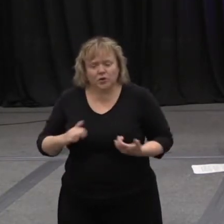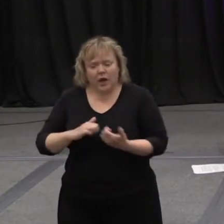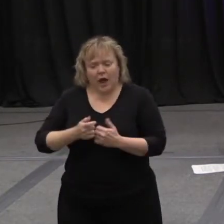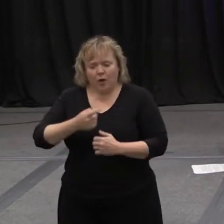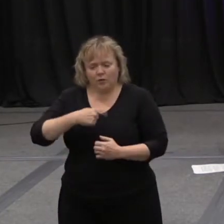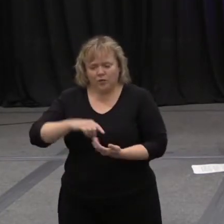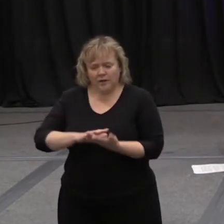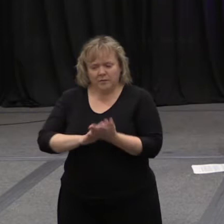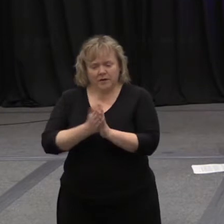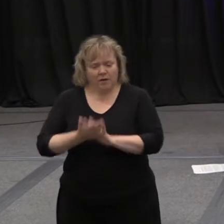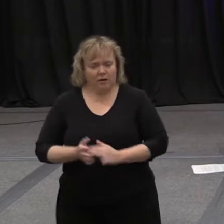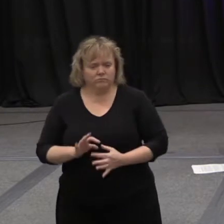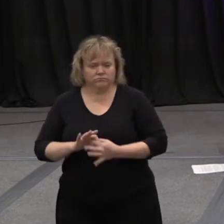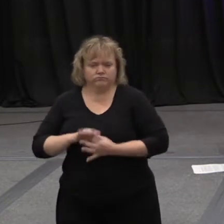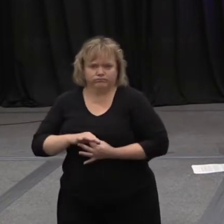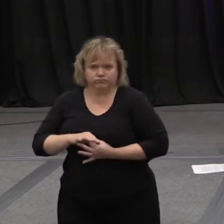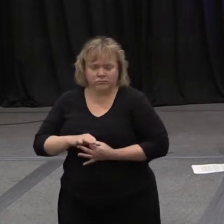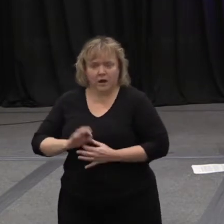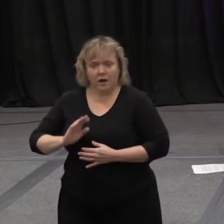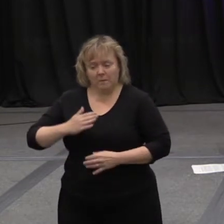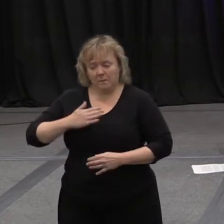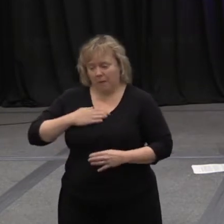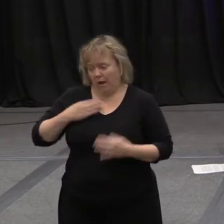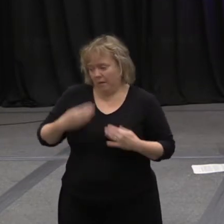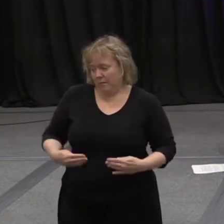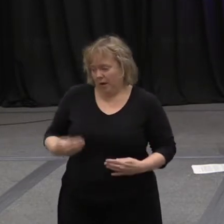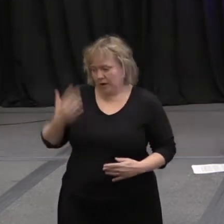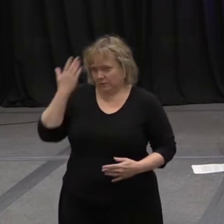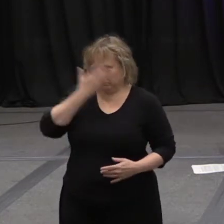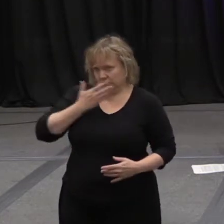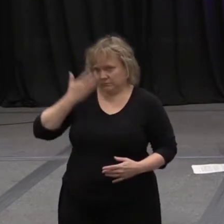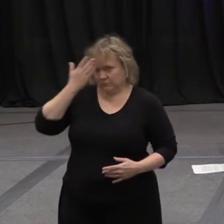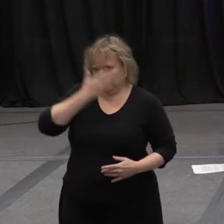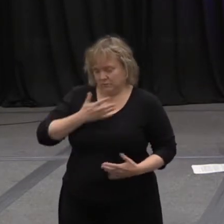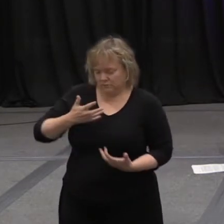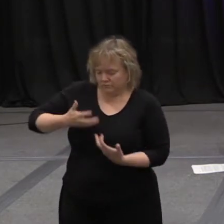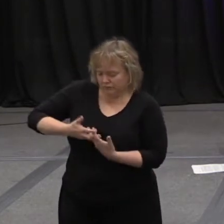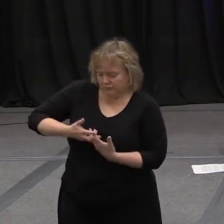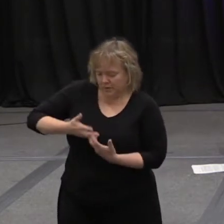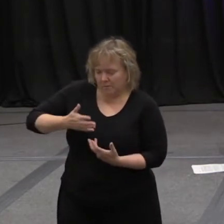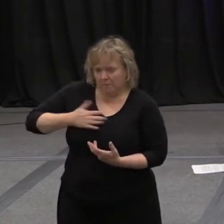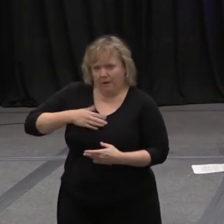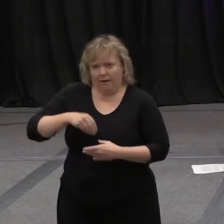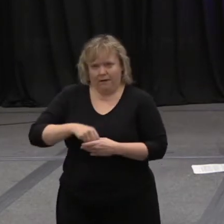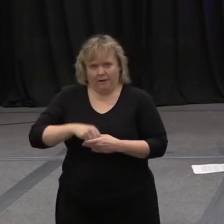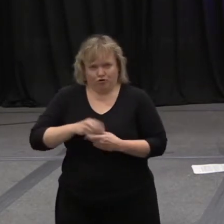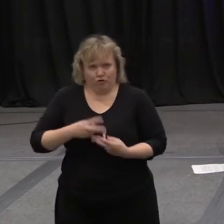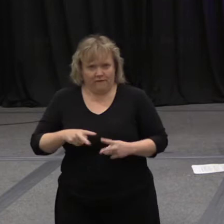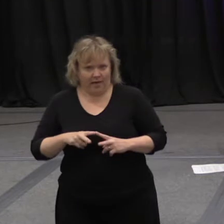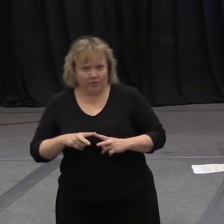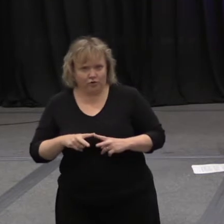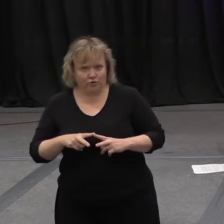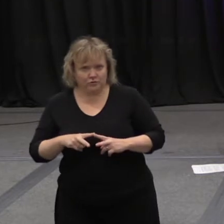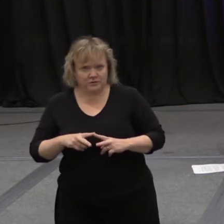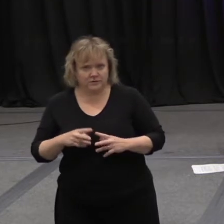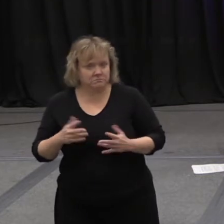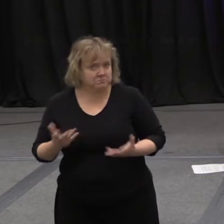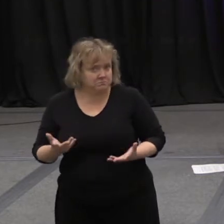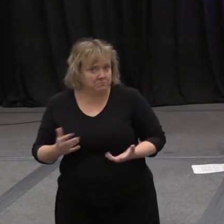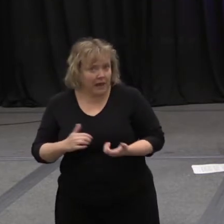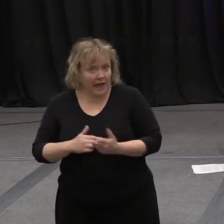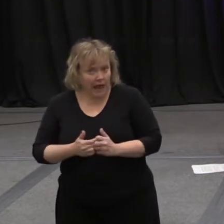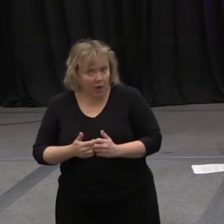outsides, where our behaviors match our values. And that means a practice, a spiritual practice, a